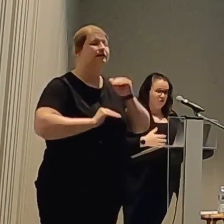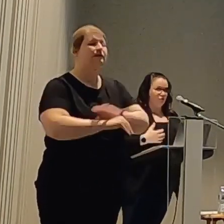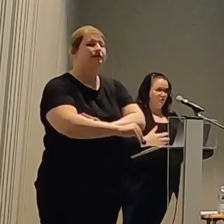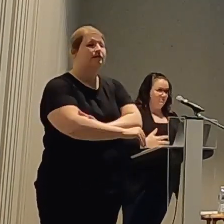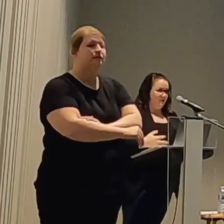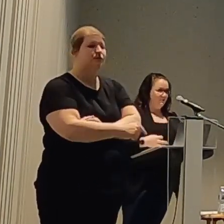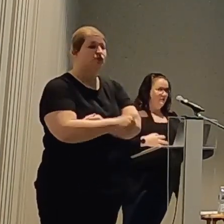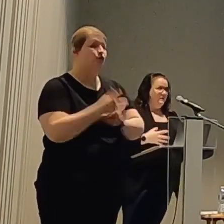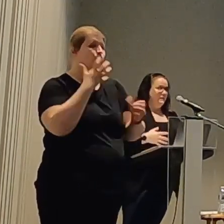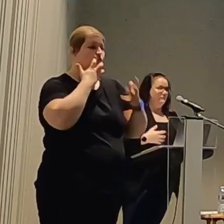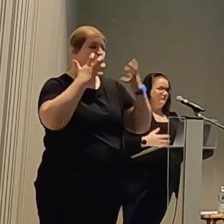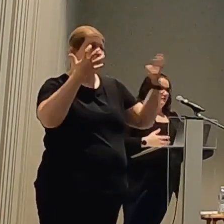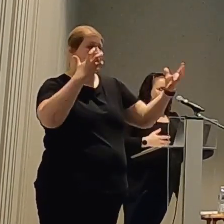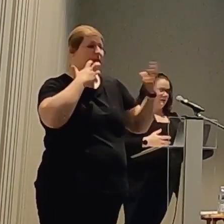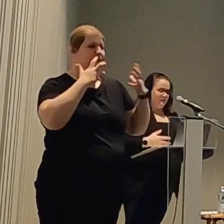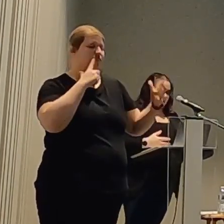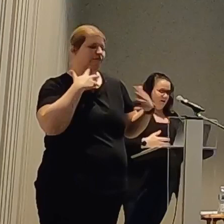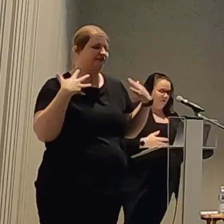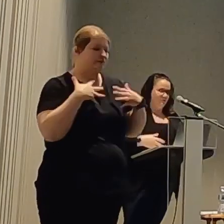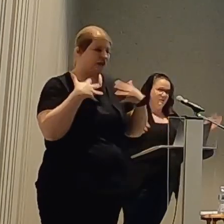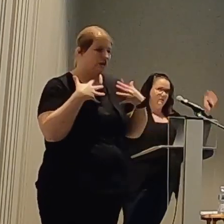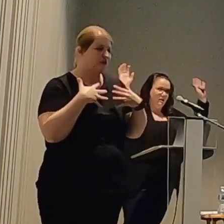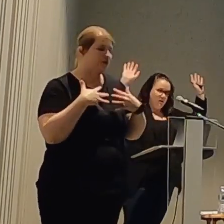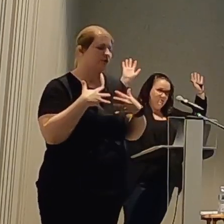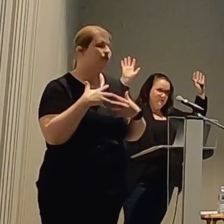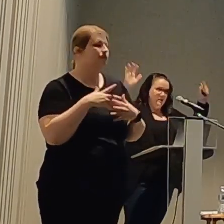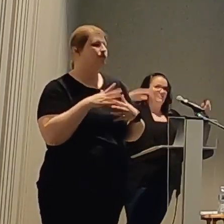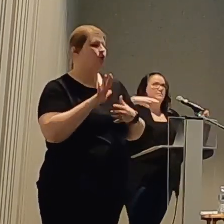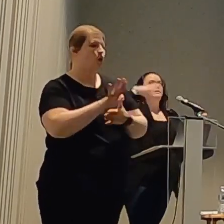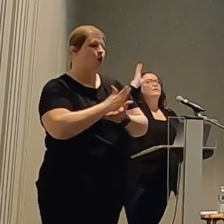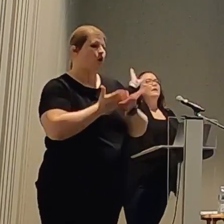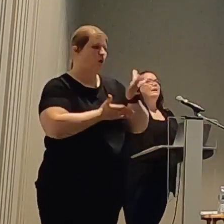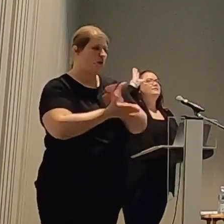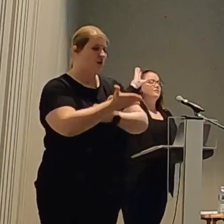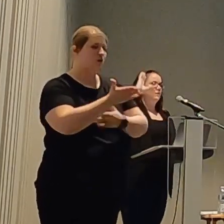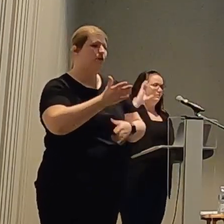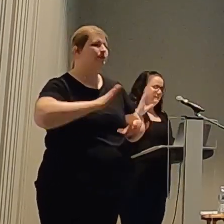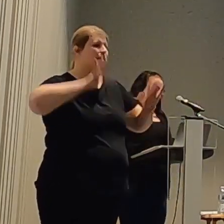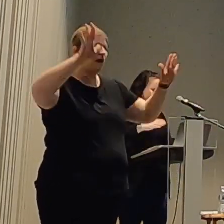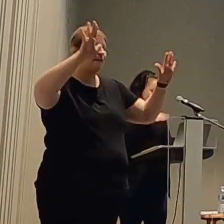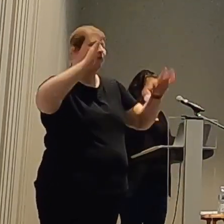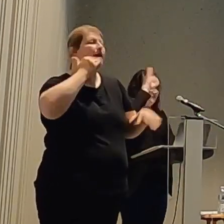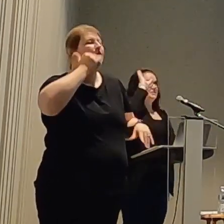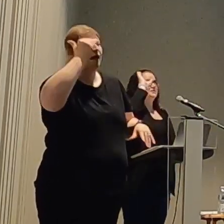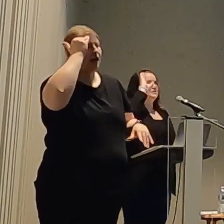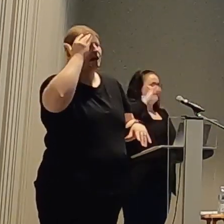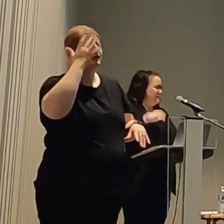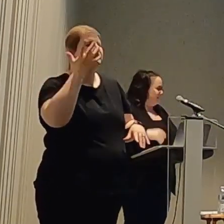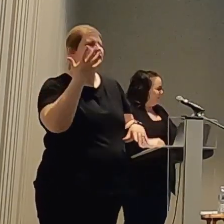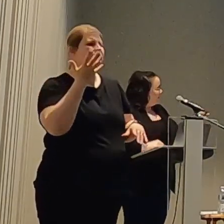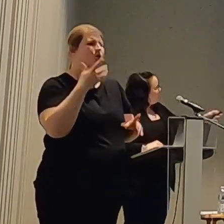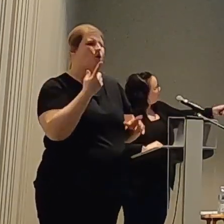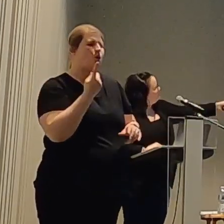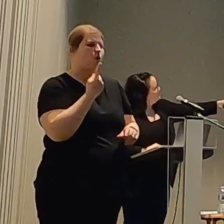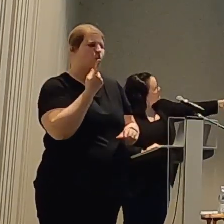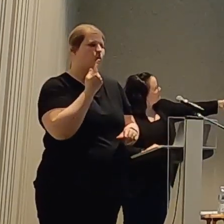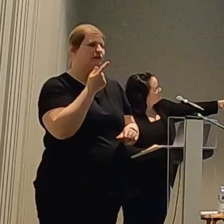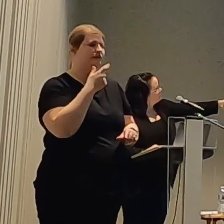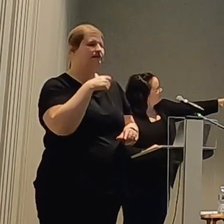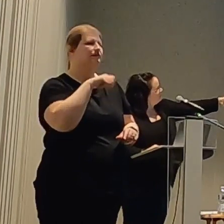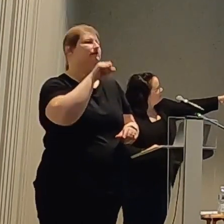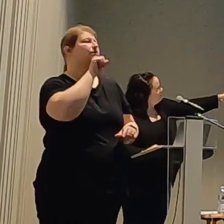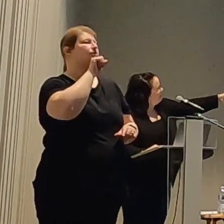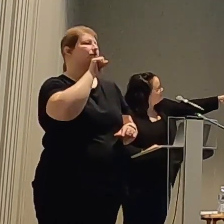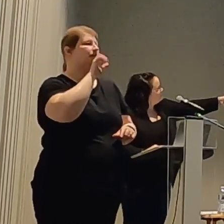is screaming in fear and terror with her arms up. Heads are always tilted. The ones who